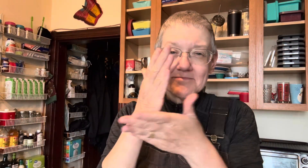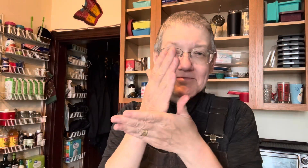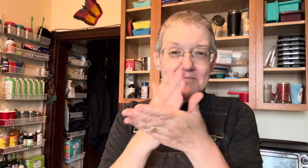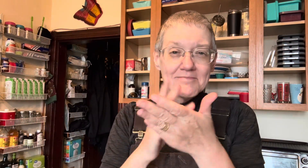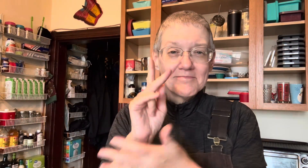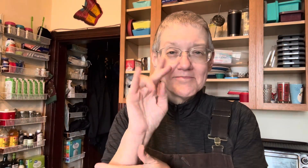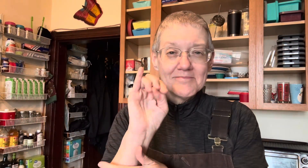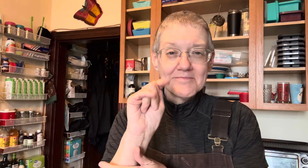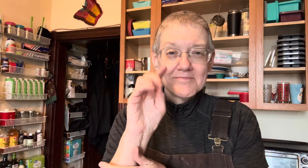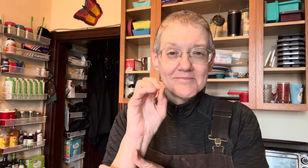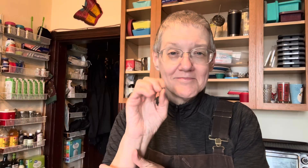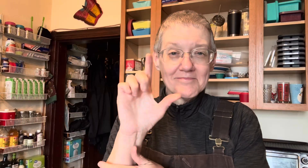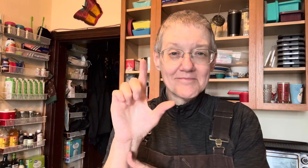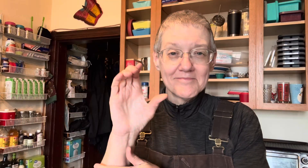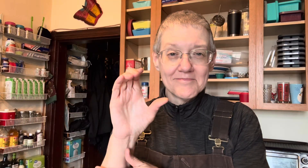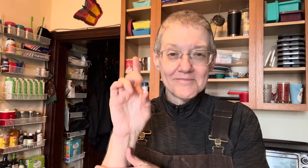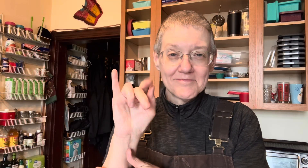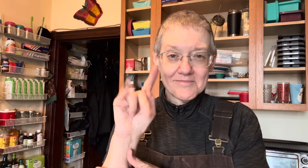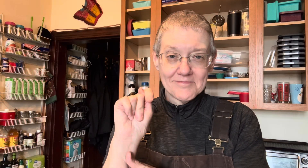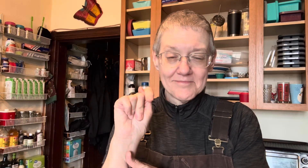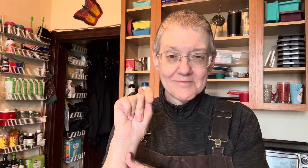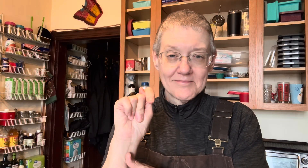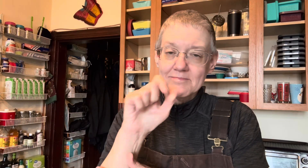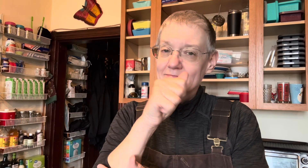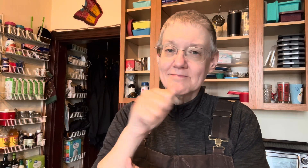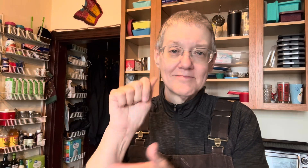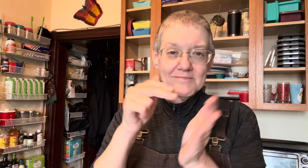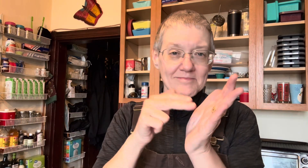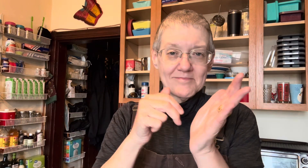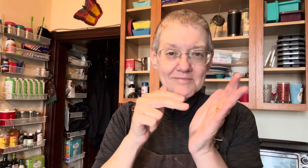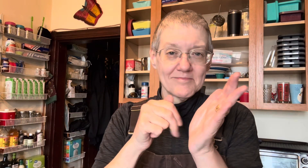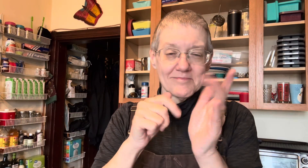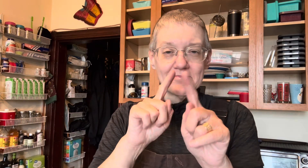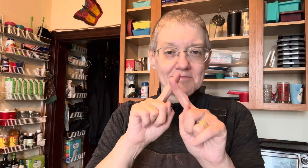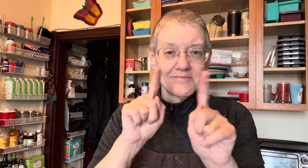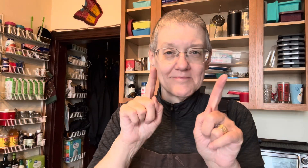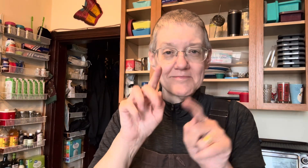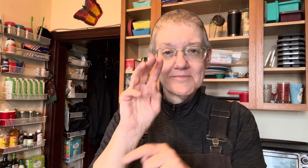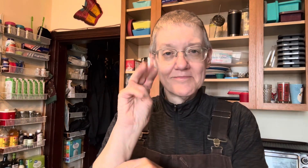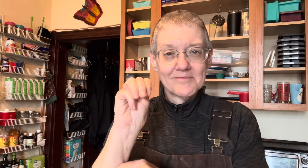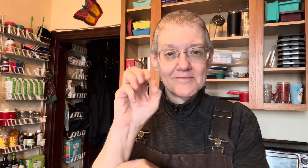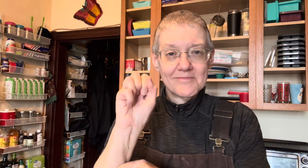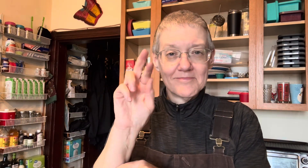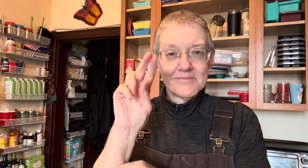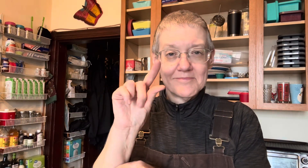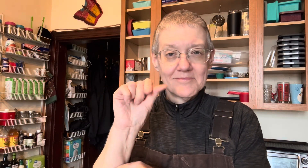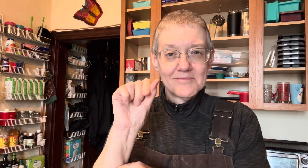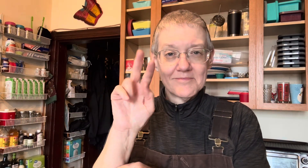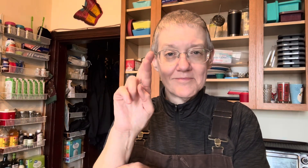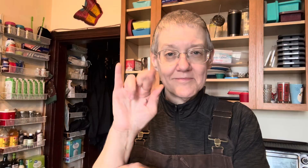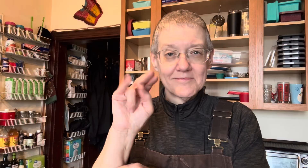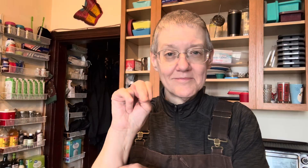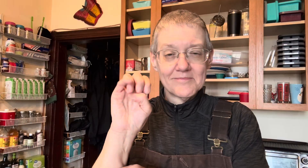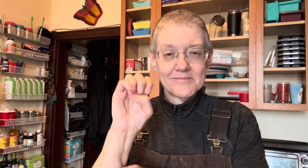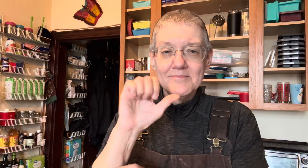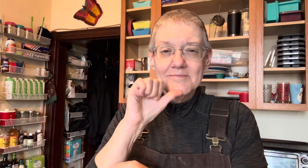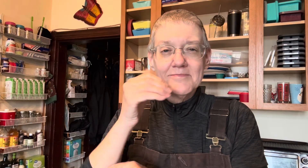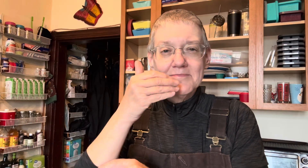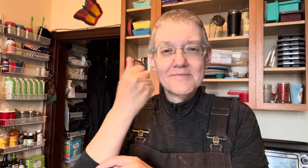Butter's a big part of a keto diet and a low-carb diet. Any butter is fine. But margarine isn't